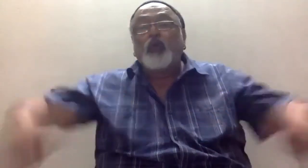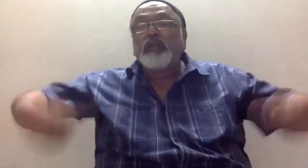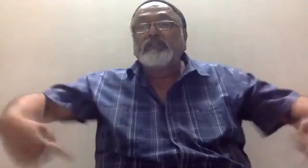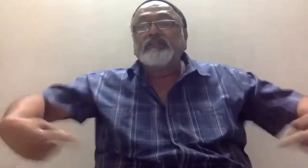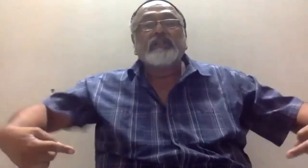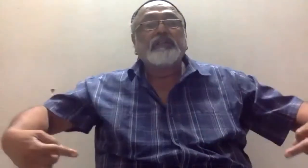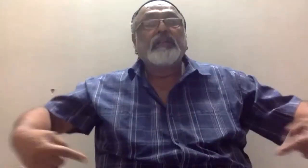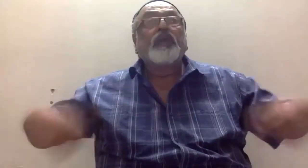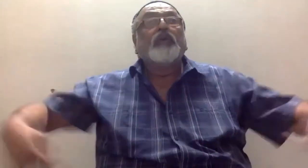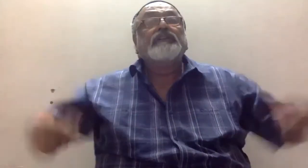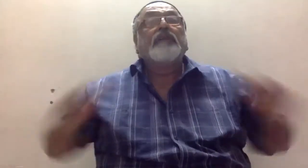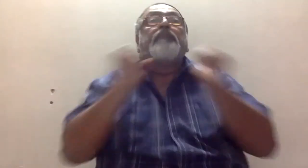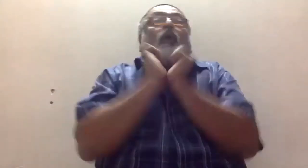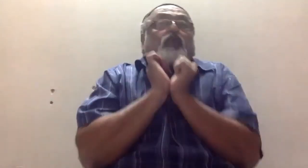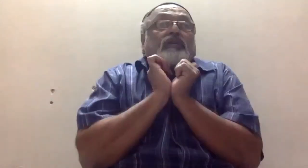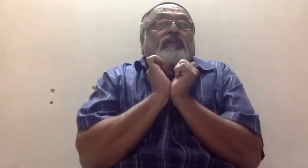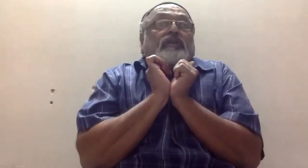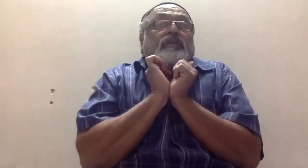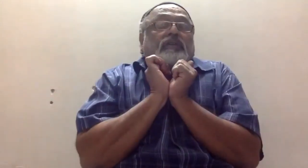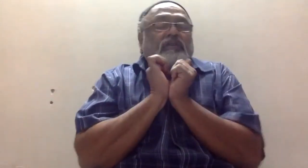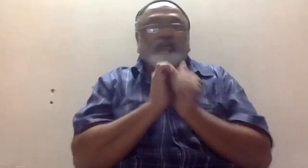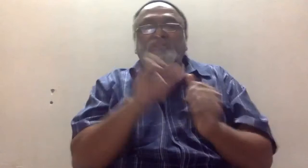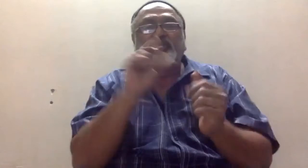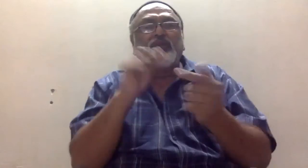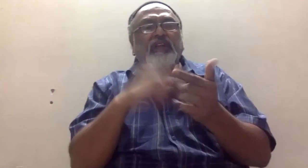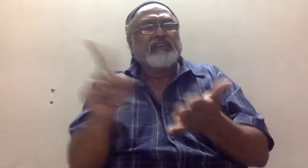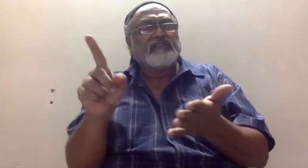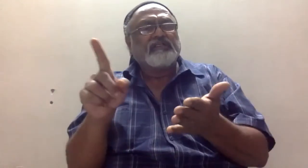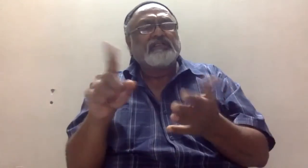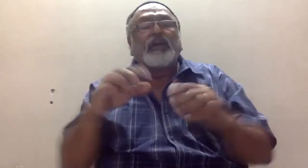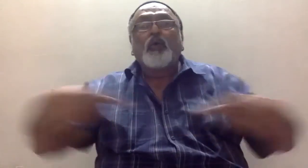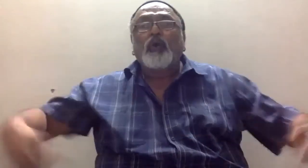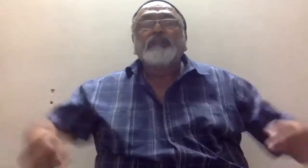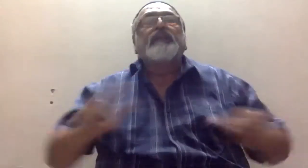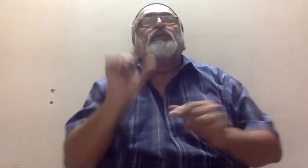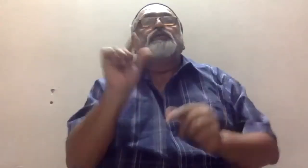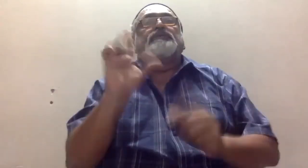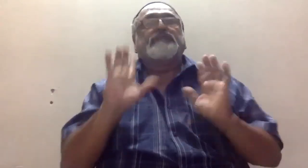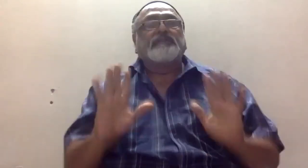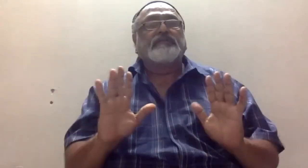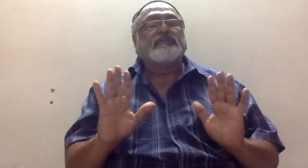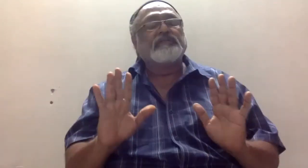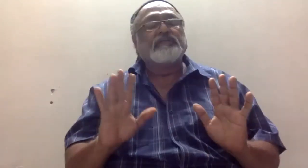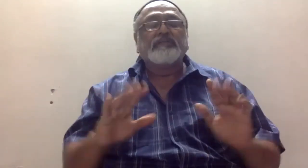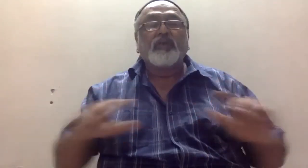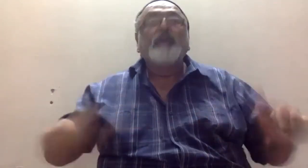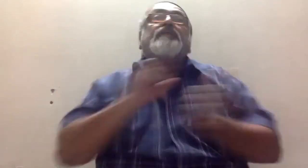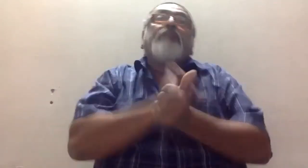bound, that's a wrong language, because language is important. If I say wheelchair bound, it means I